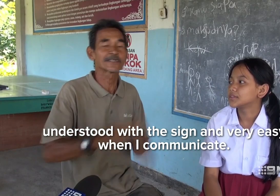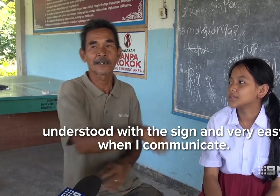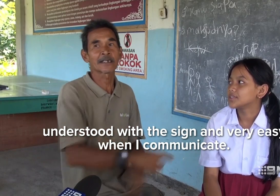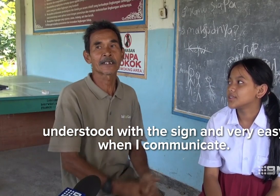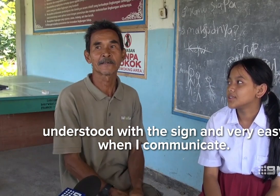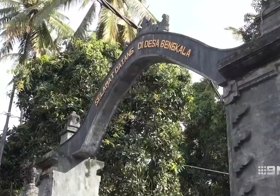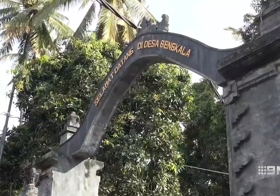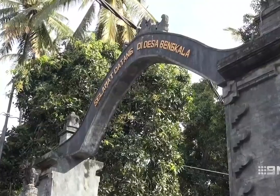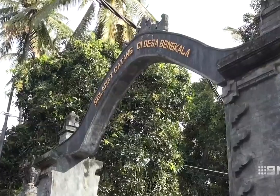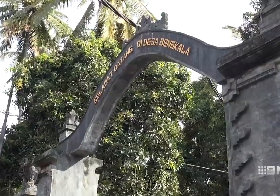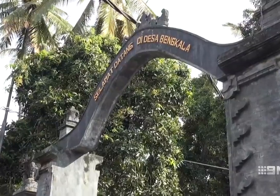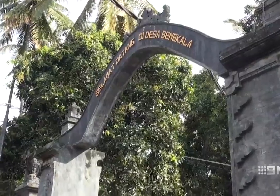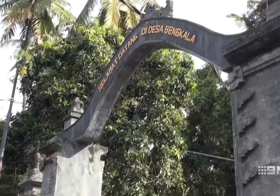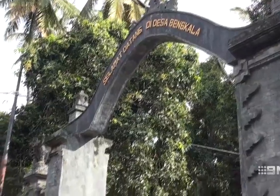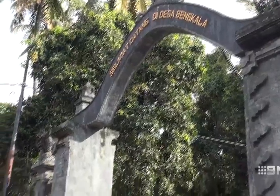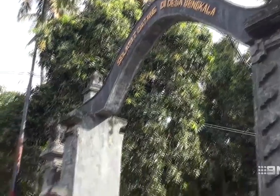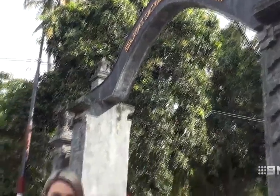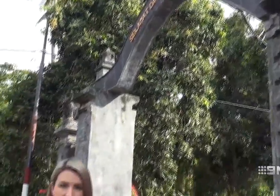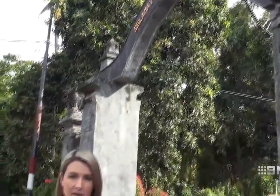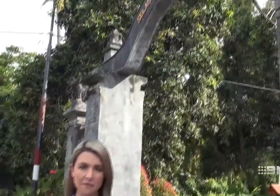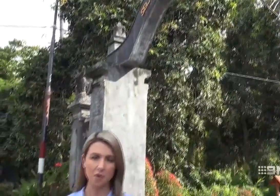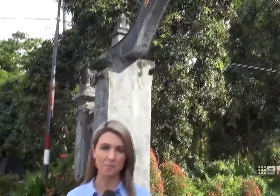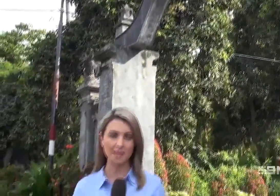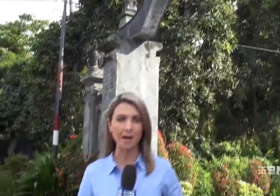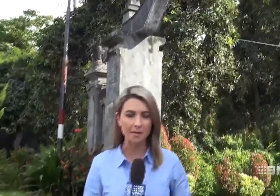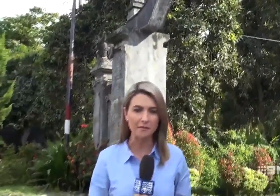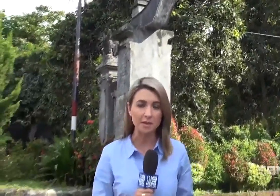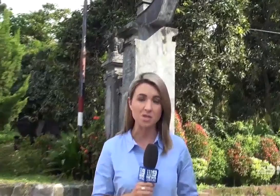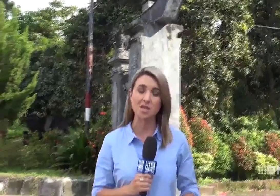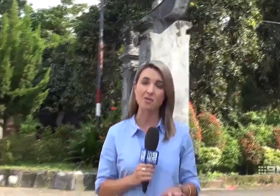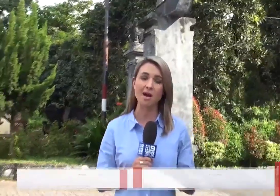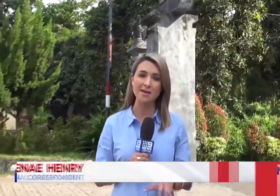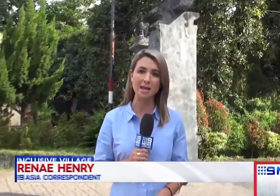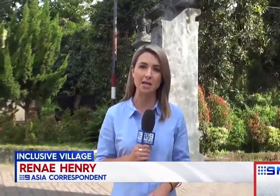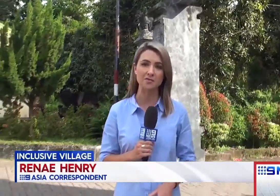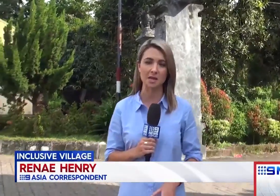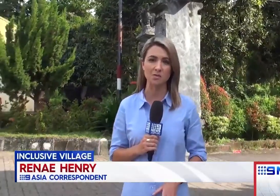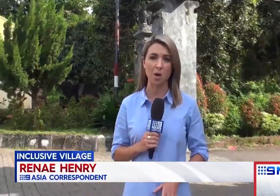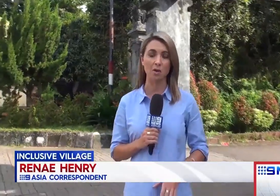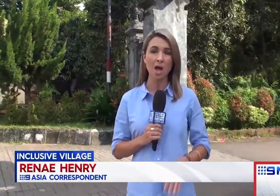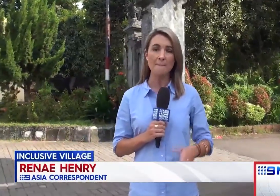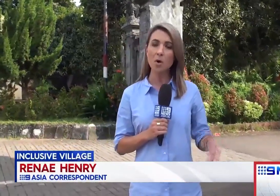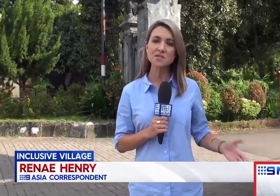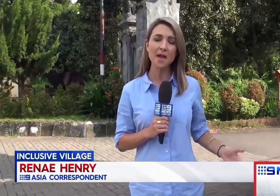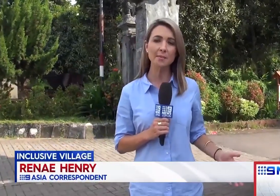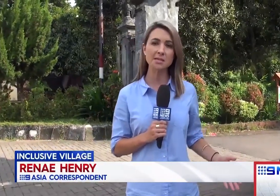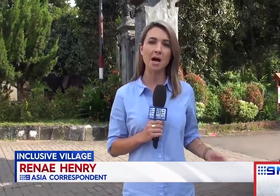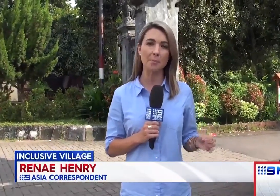communicate. While there are plenty of positives for the deaf of Bengkala village, there are negatives as well. Most families are